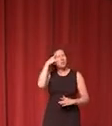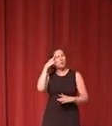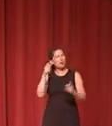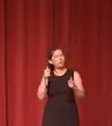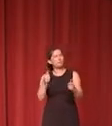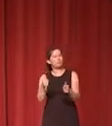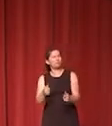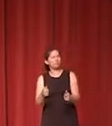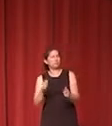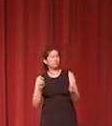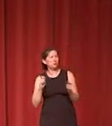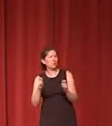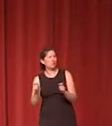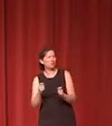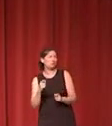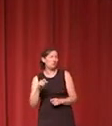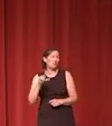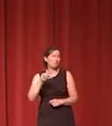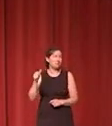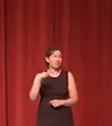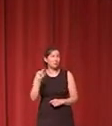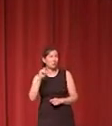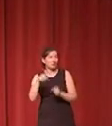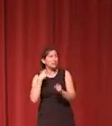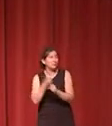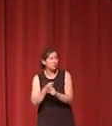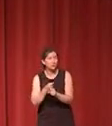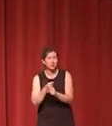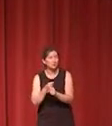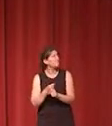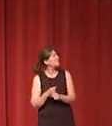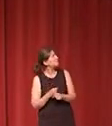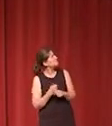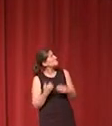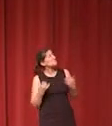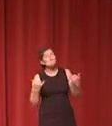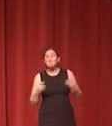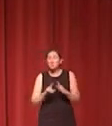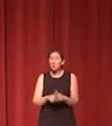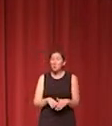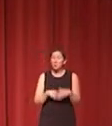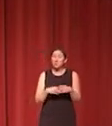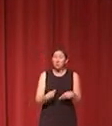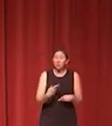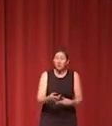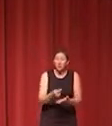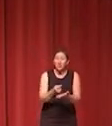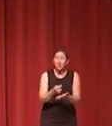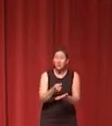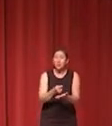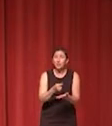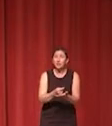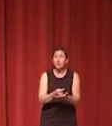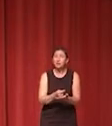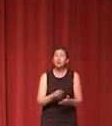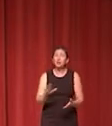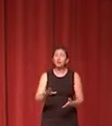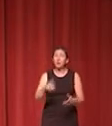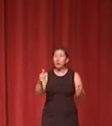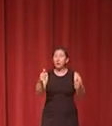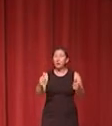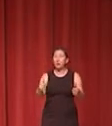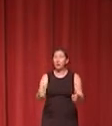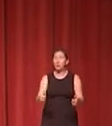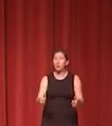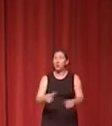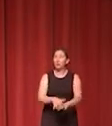over decades. So when we start our therapies currently, it does slow down the progression, but again, it's not where we'd like to be. We'd like to be